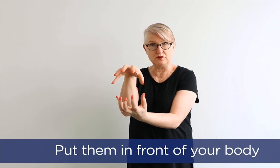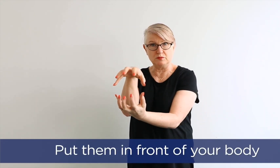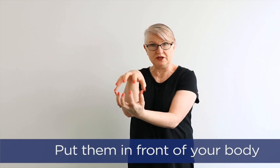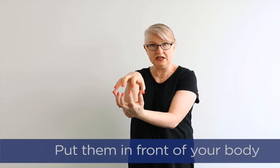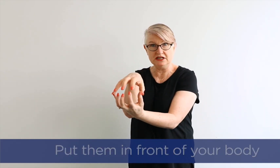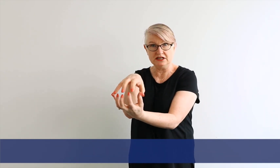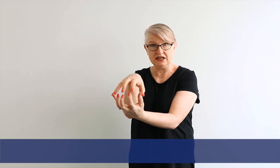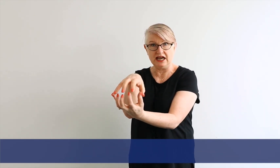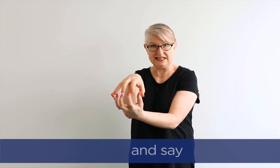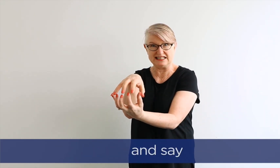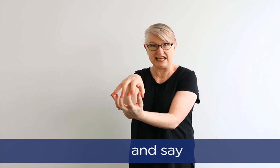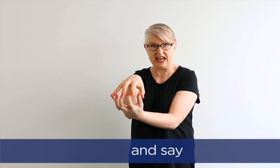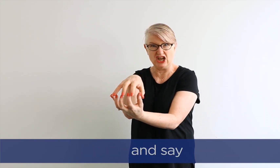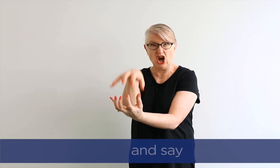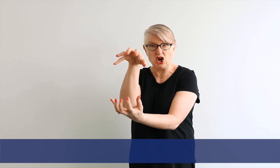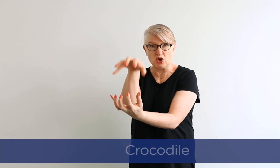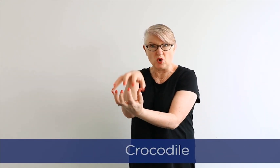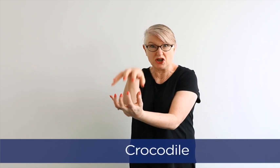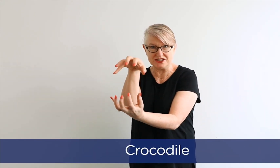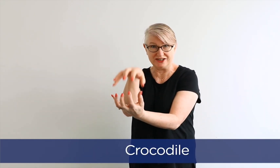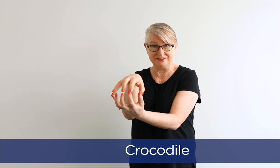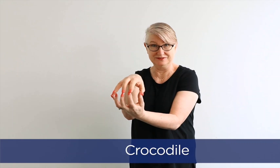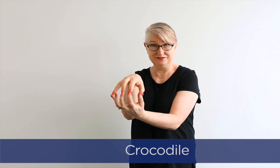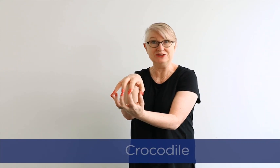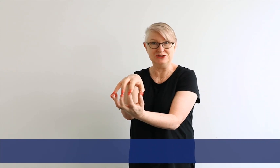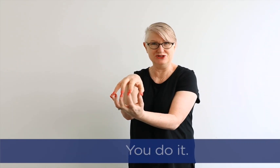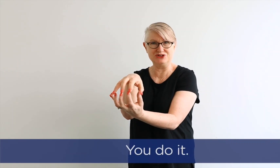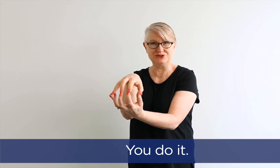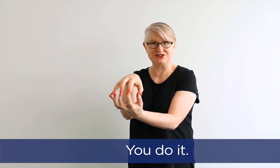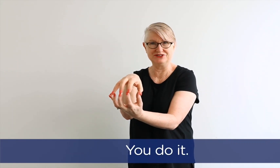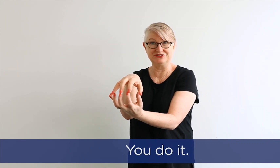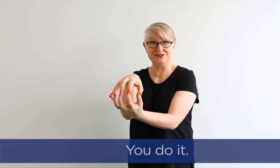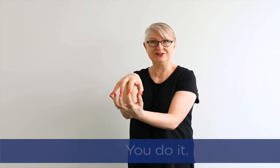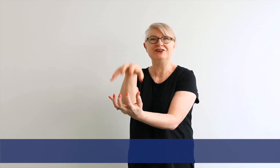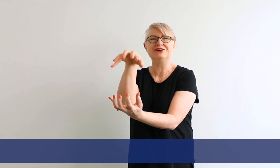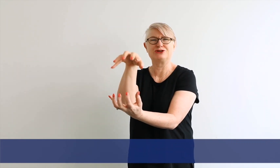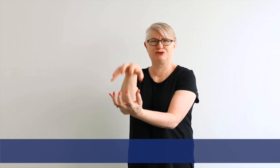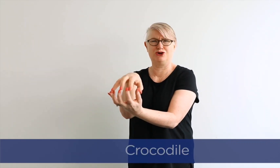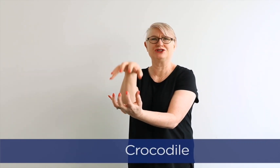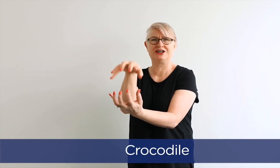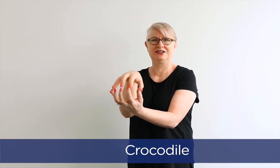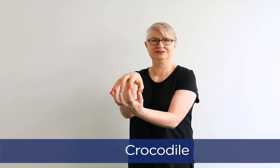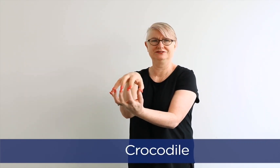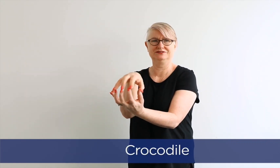body and say crocodile. You do it. Crocodile.